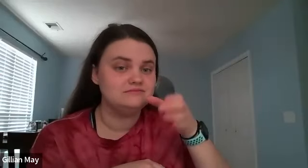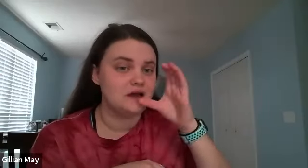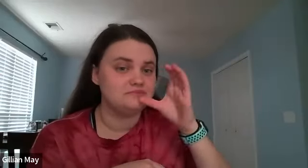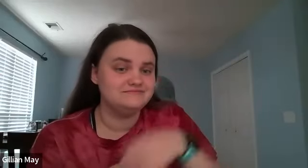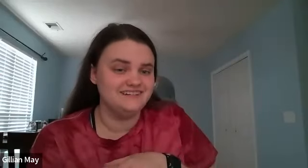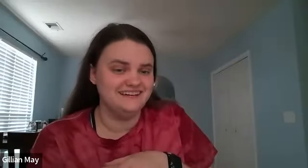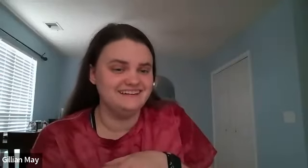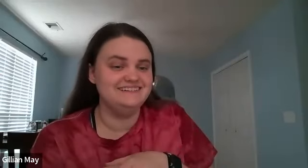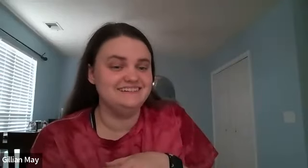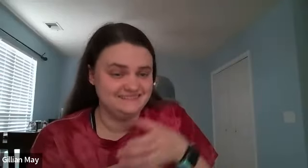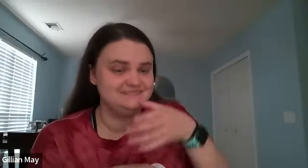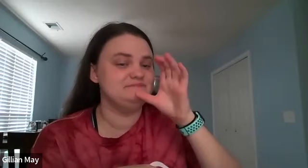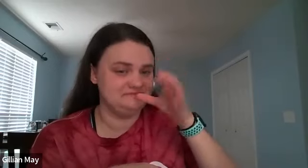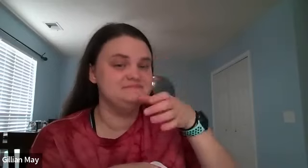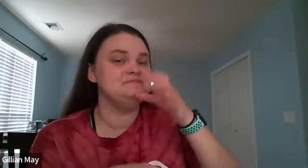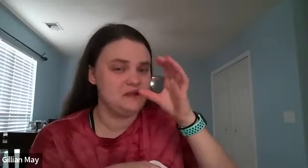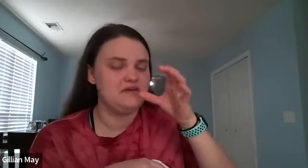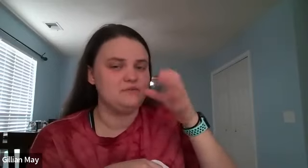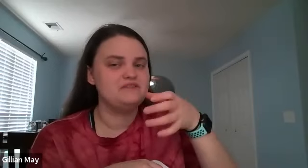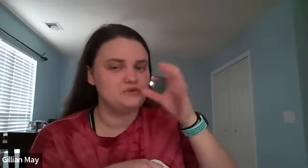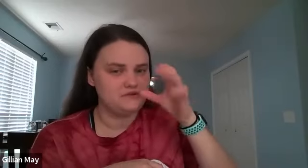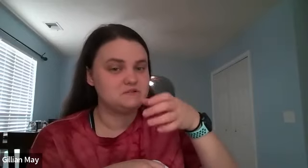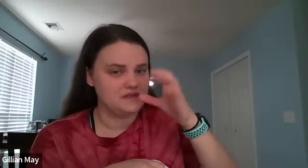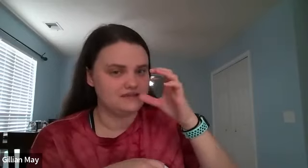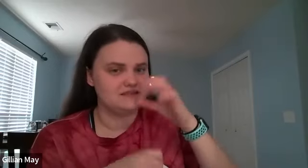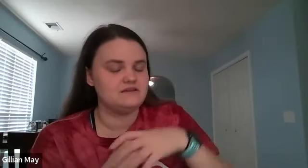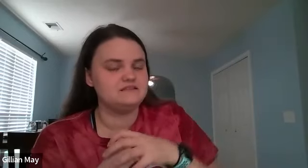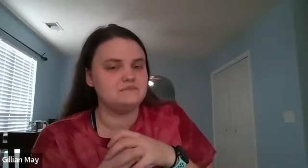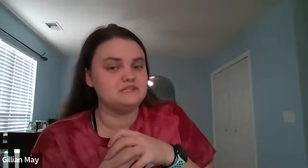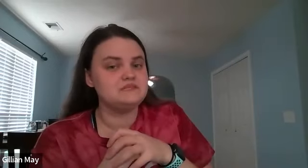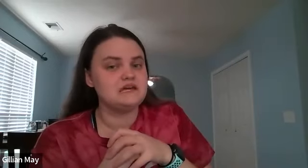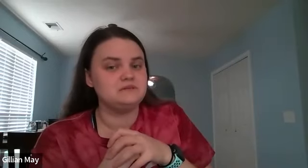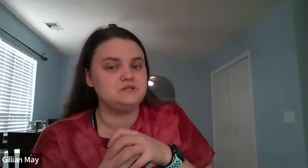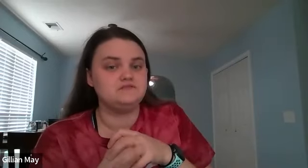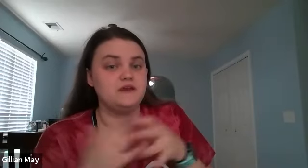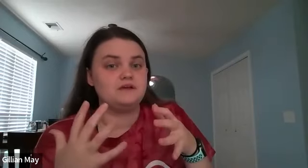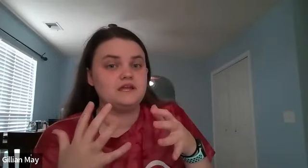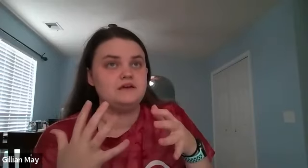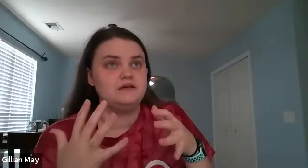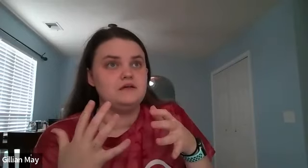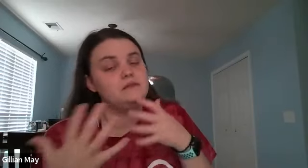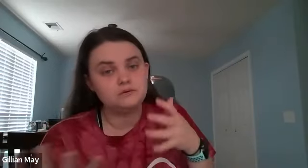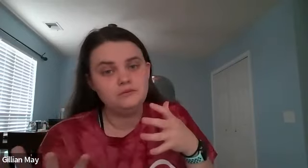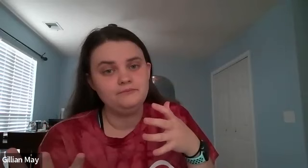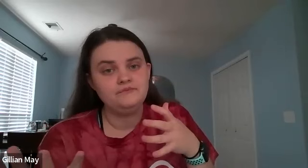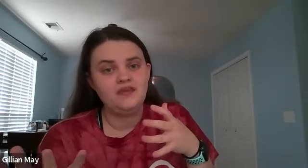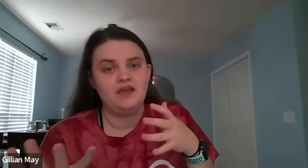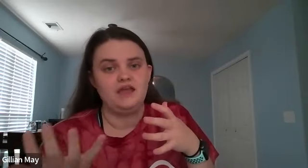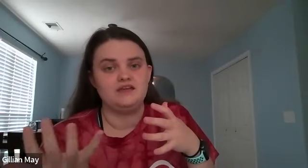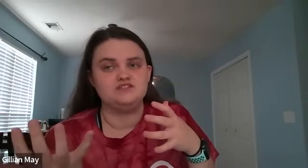cup. Mm-hmm. One of the cool things with ASL is some signs can be just very literal. And